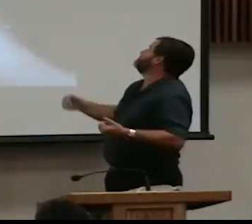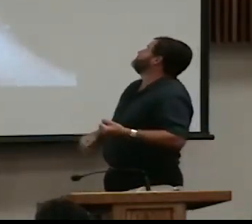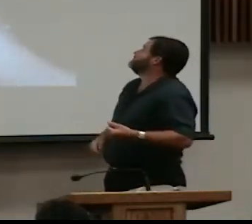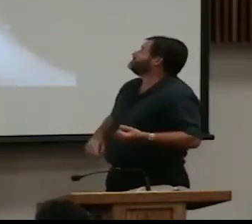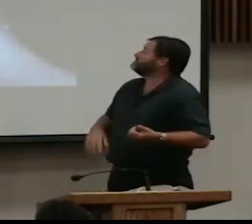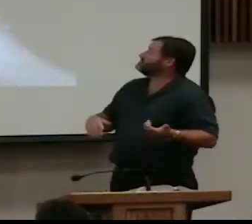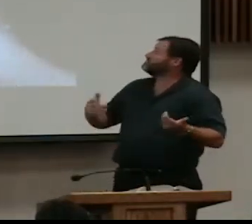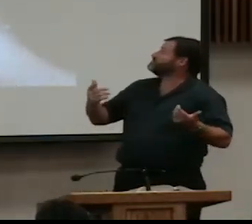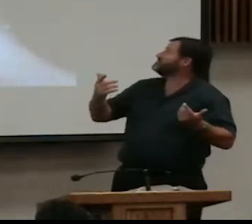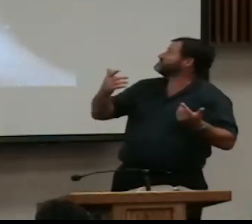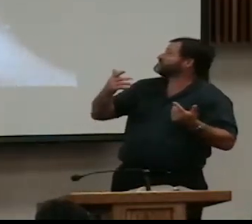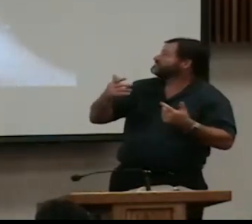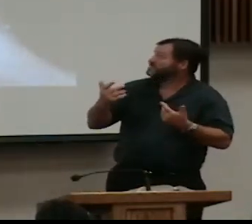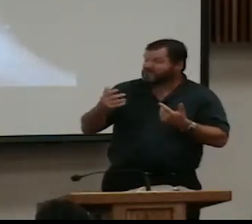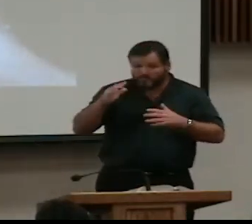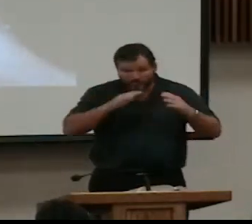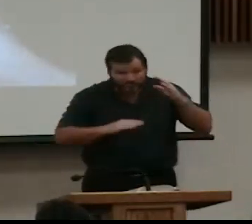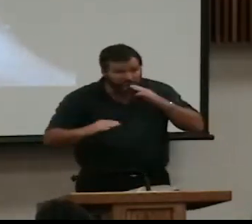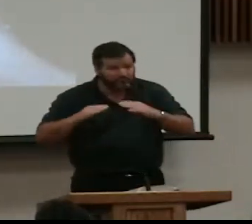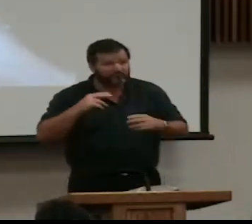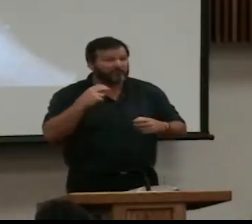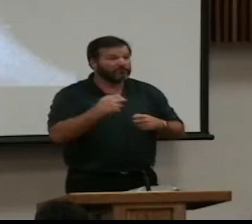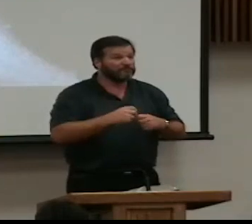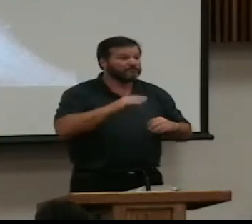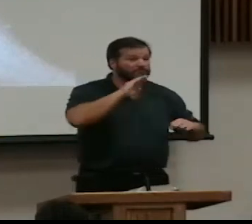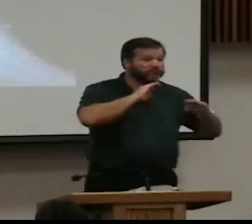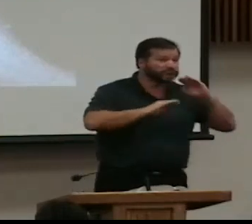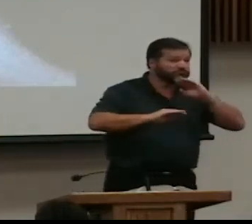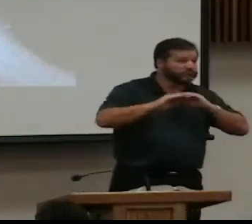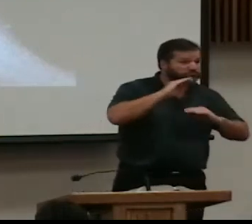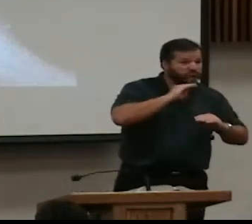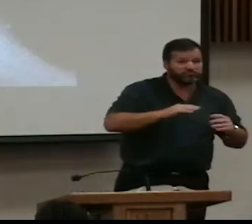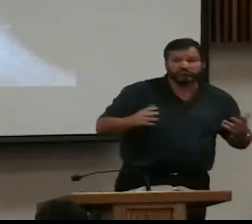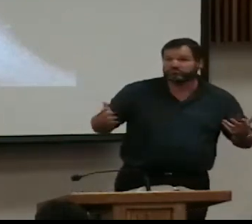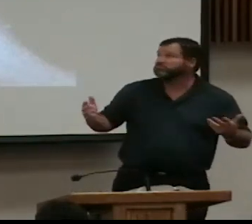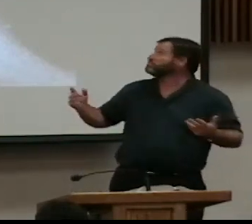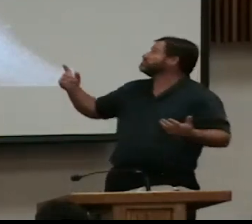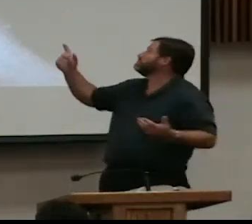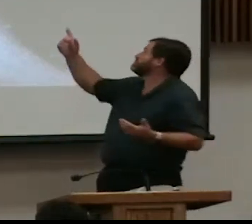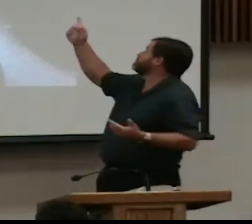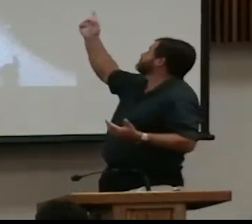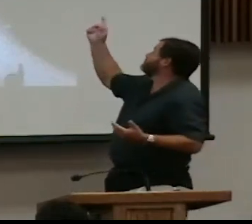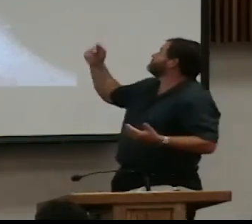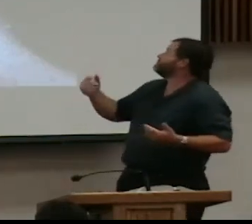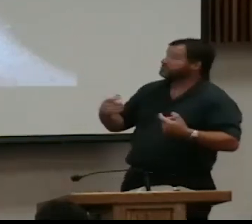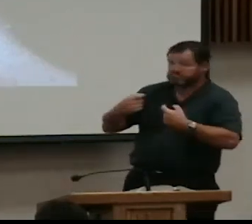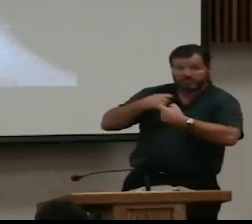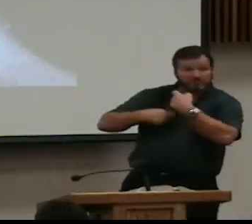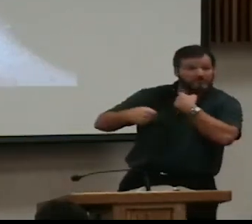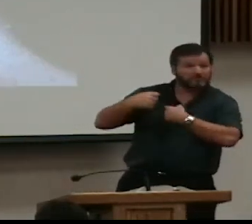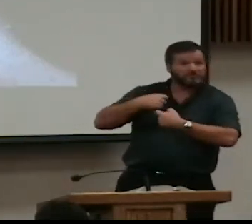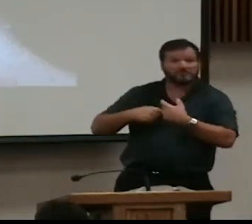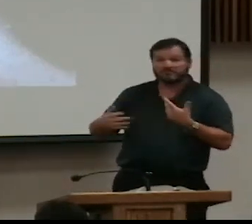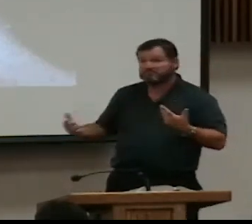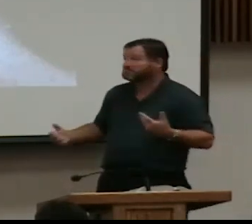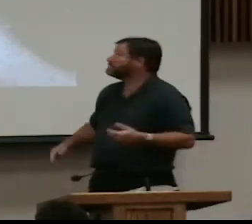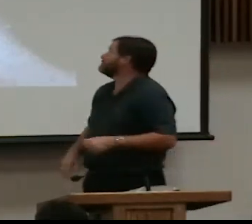the hard time, the frustration, persecution.